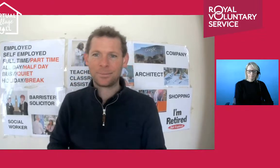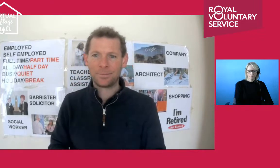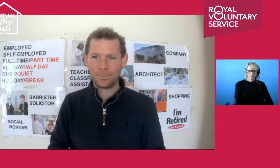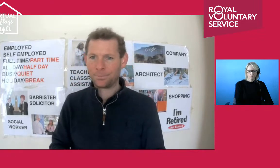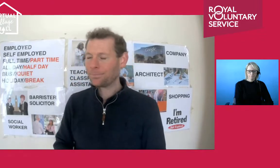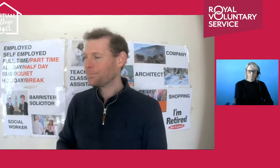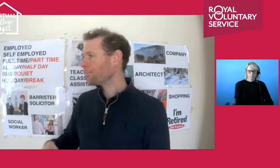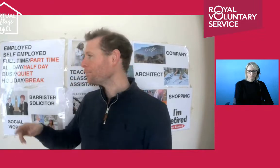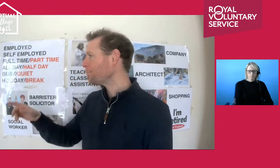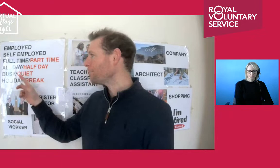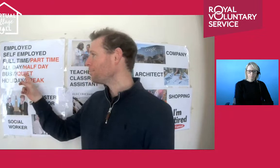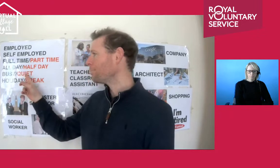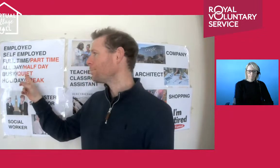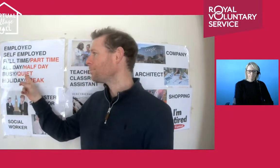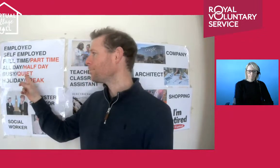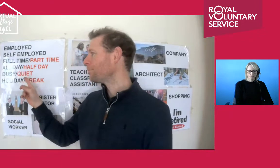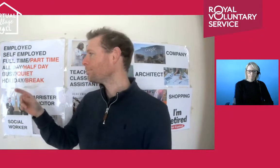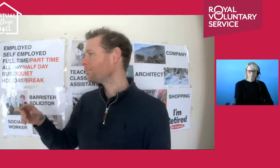Busy.